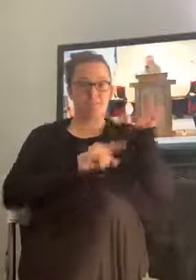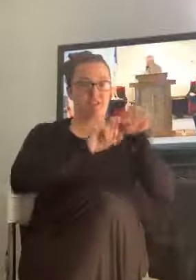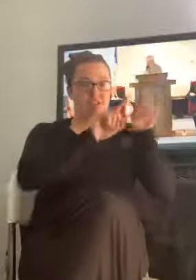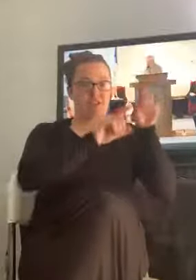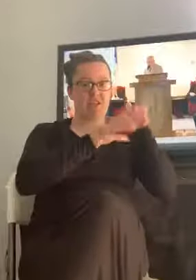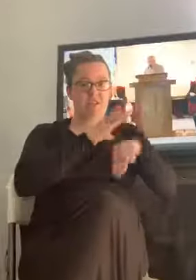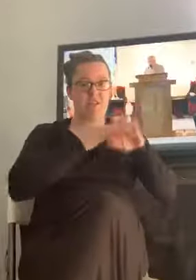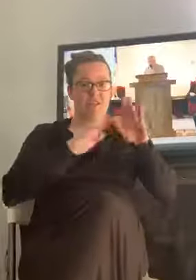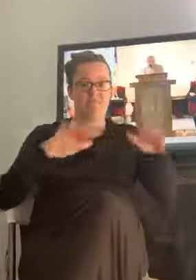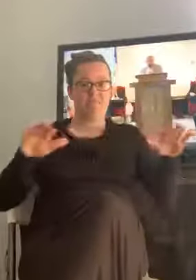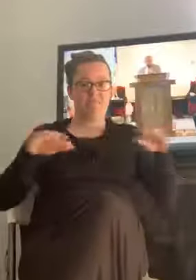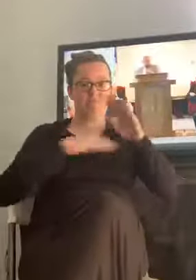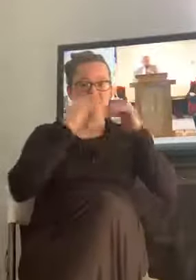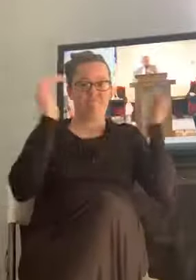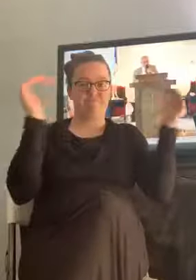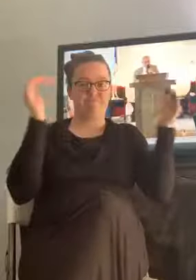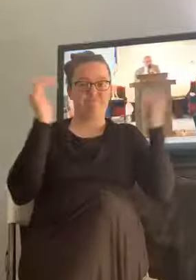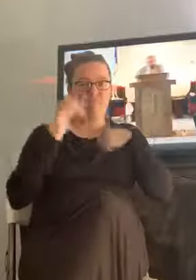believe it.